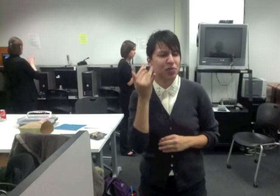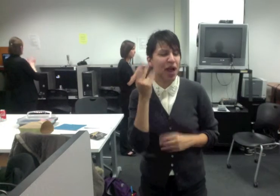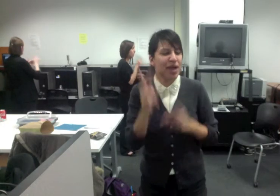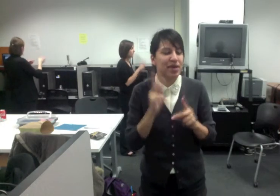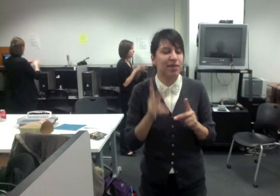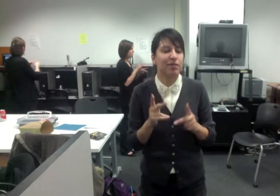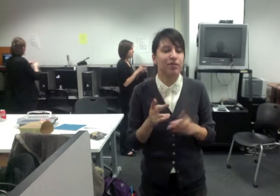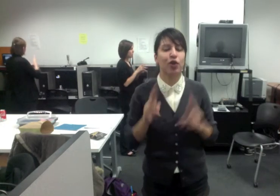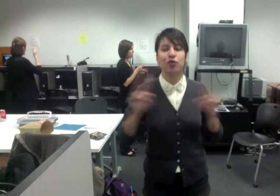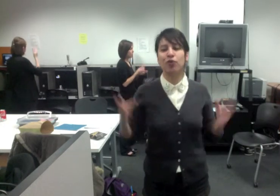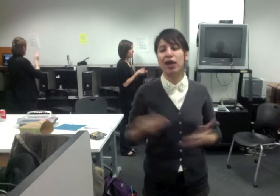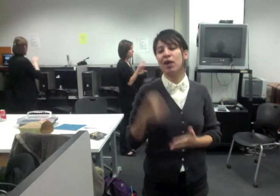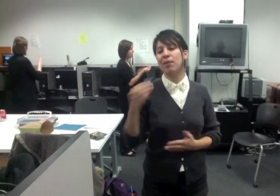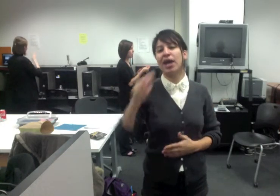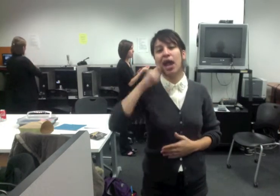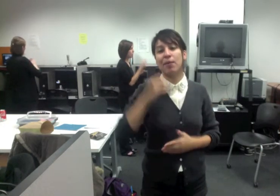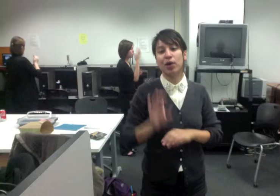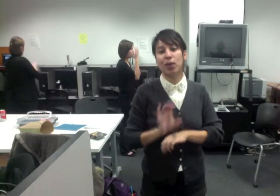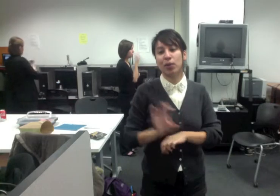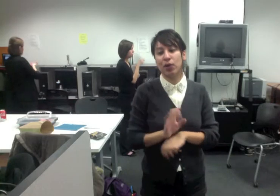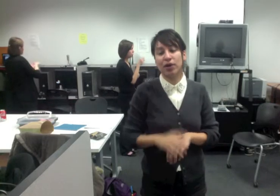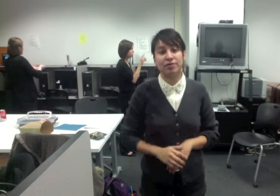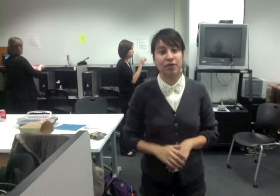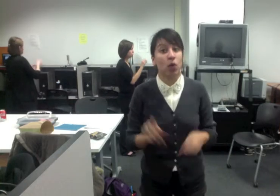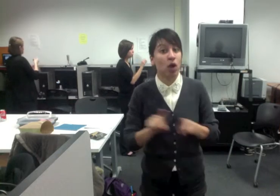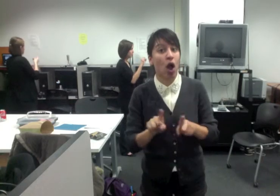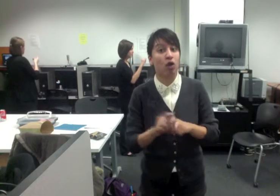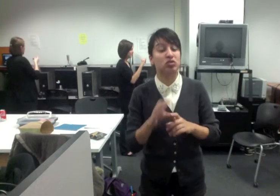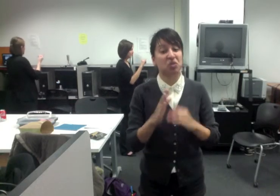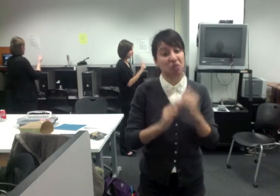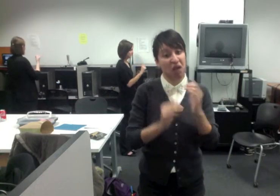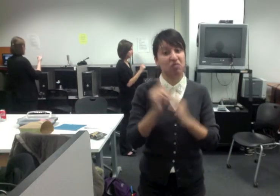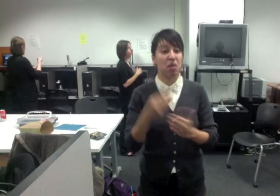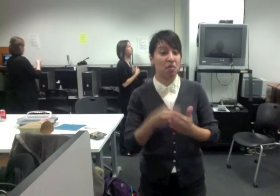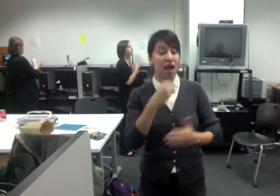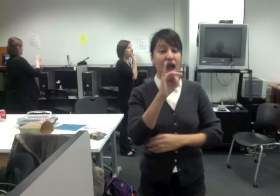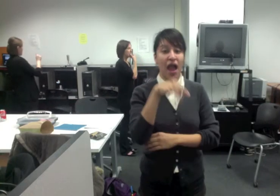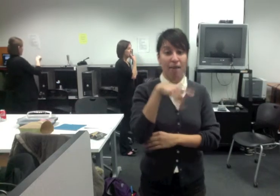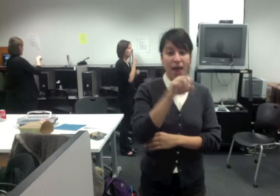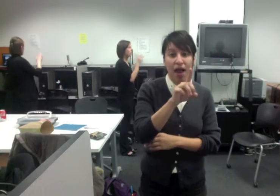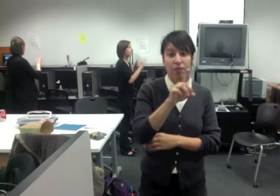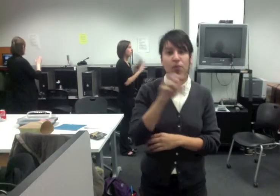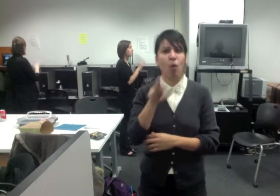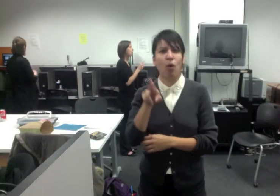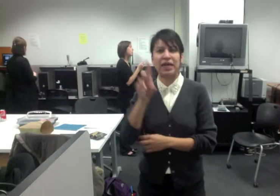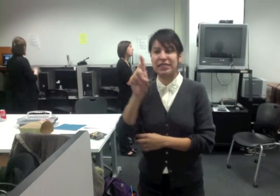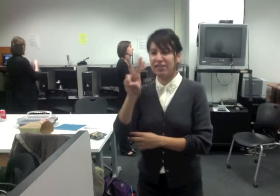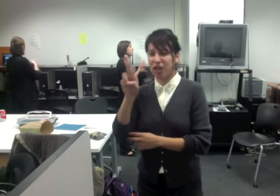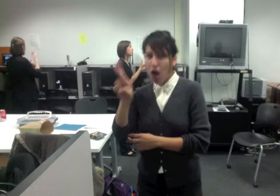also perfectly comfortable buying an MP3 player from Apple, or a phone from Apple, or a DVR from Apple. But as I said before, Apple's